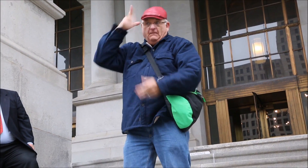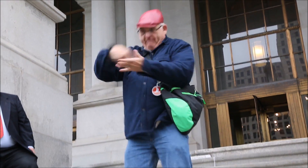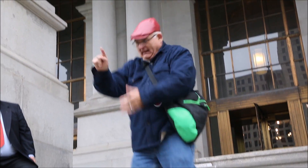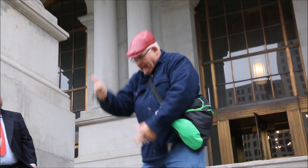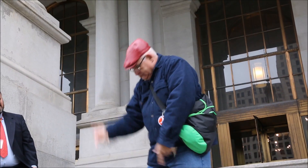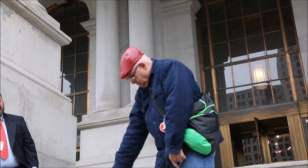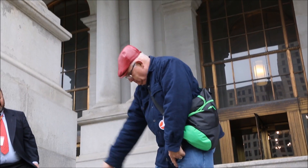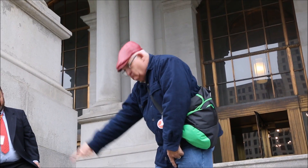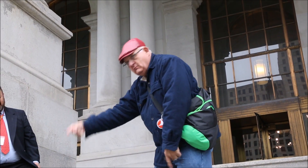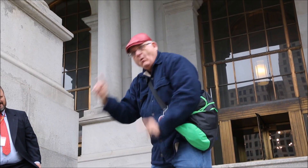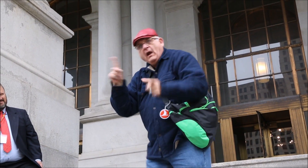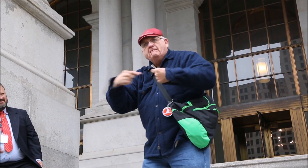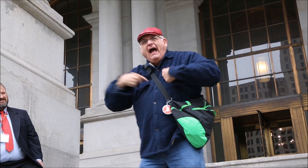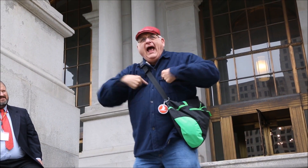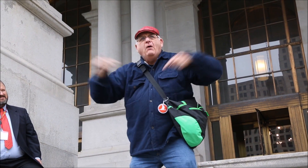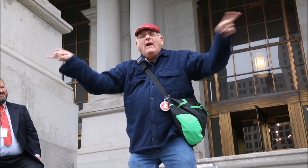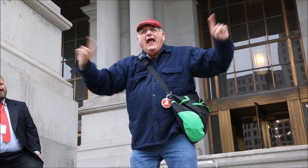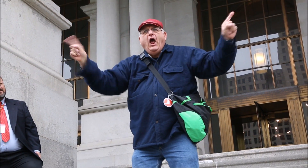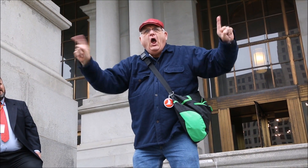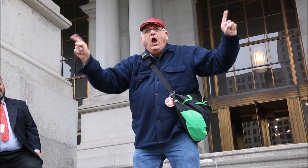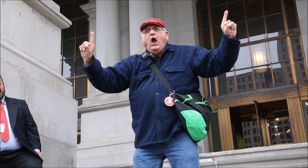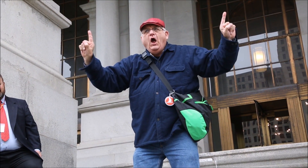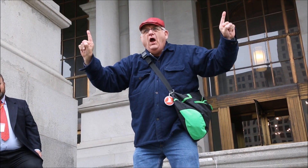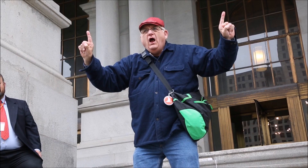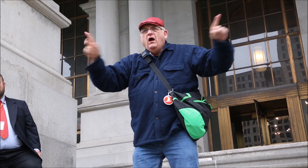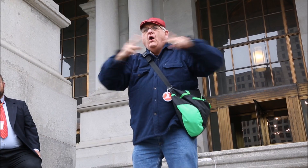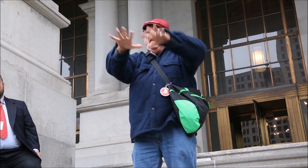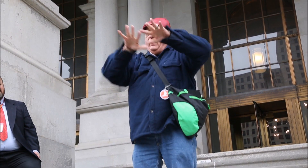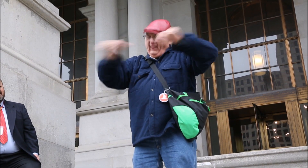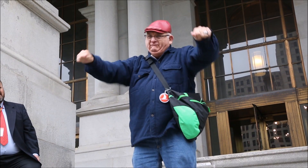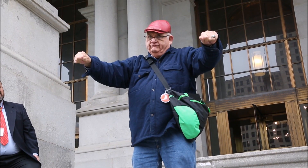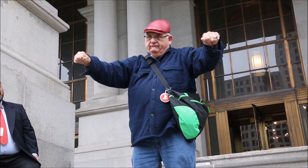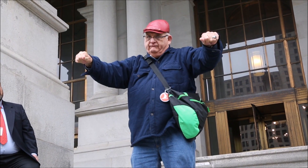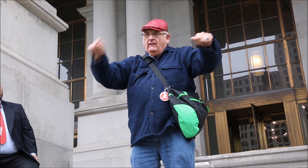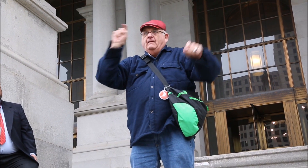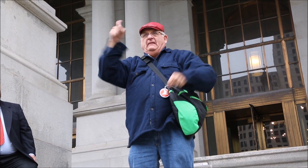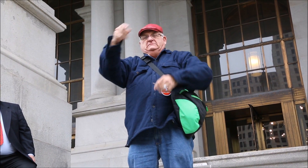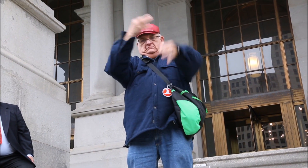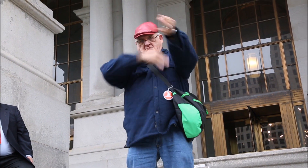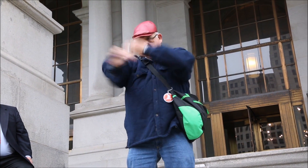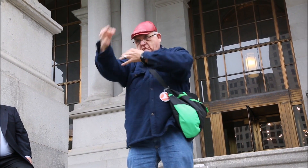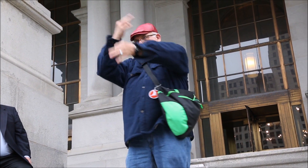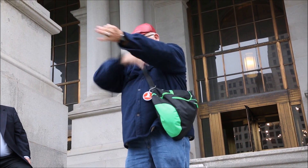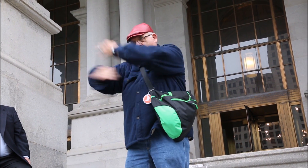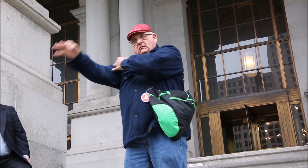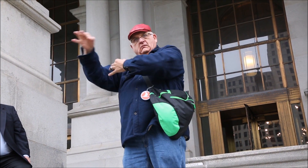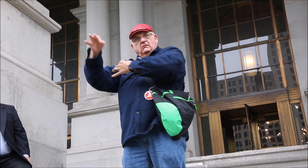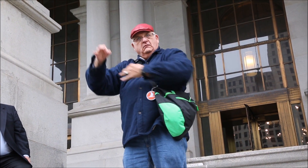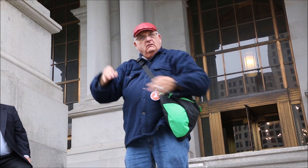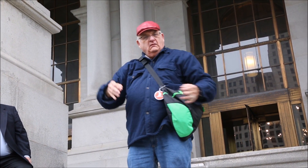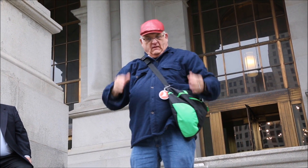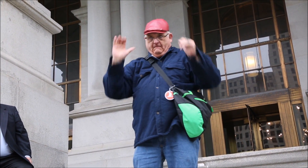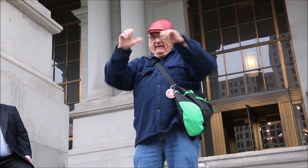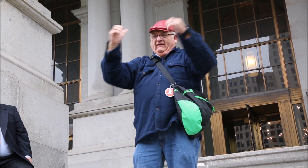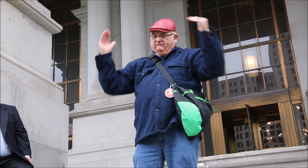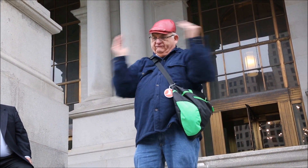and said, aren't we all supposed to get this? I'm the only deaf person who didn't get that. And they said, we don't know what happened. It's like thousands of dollars. And